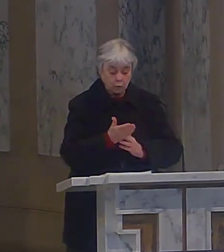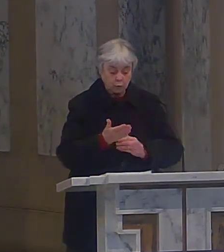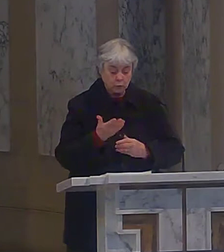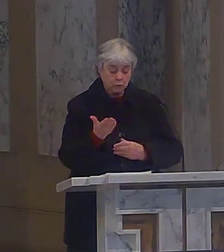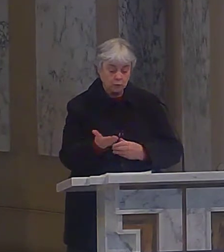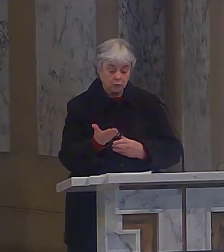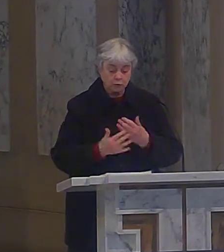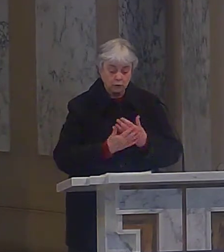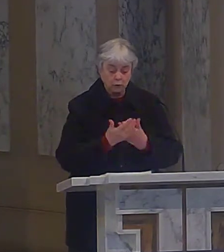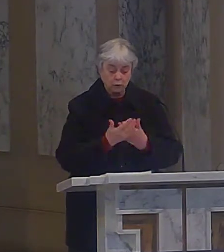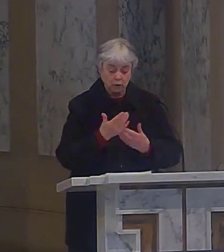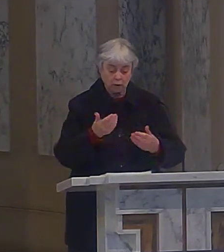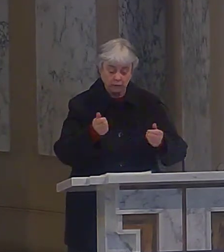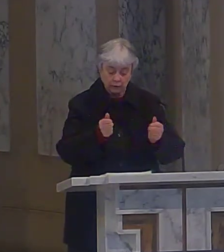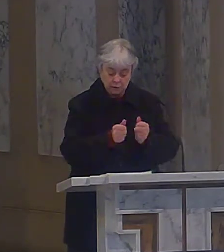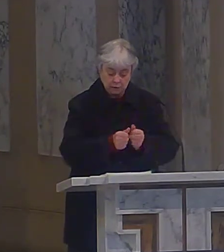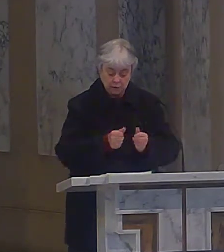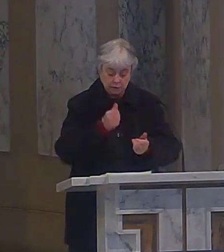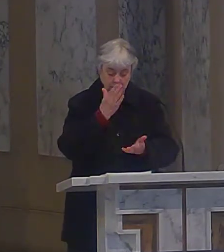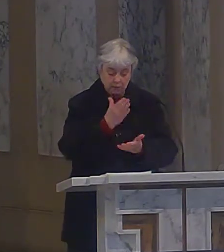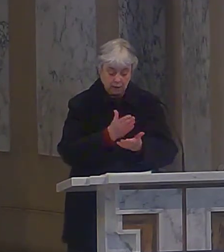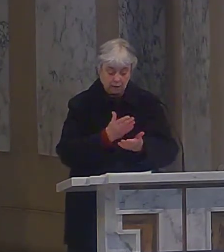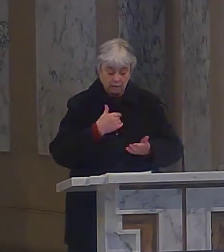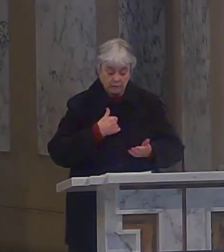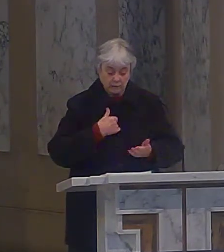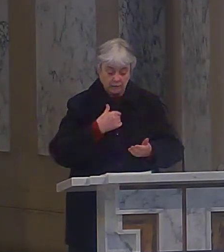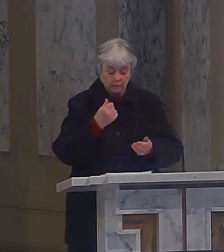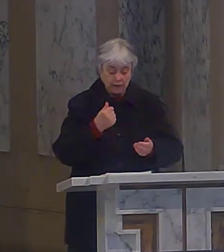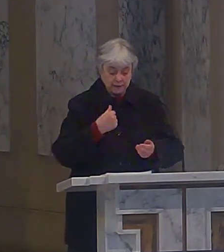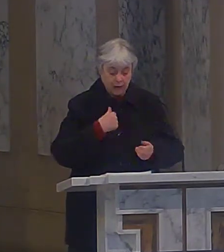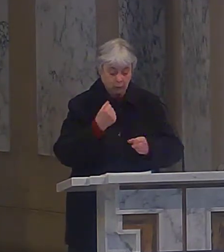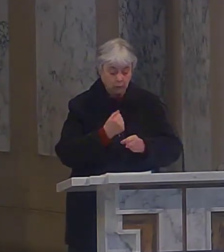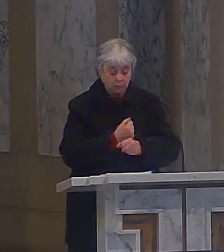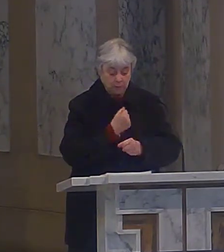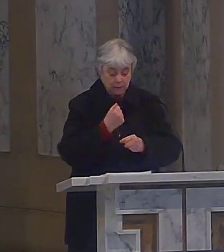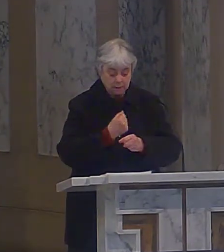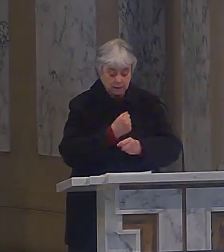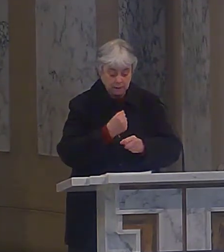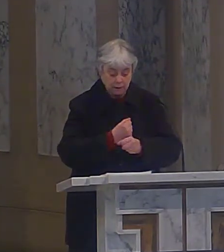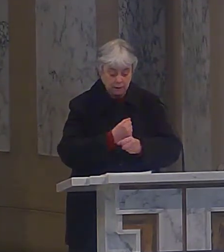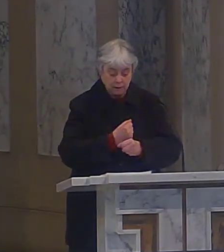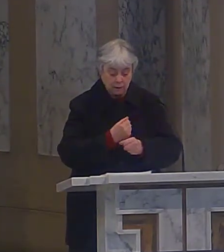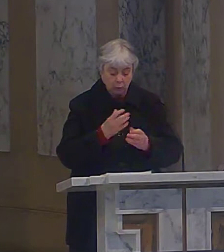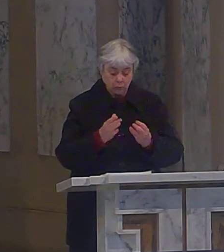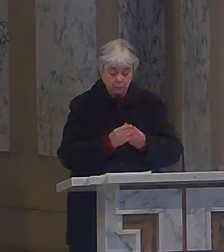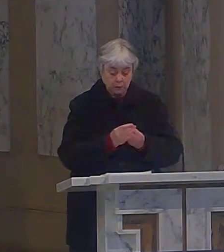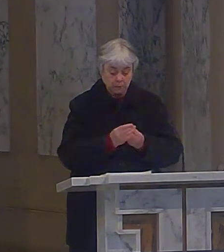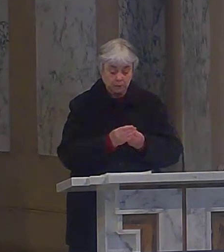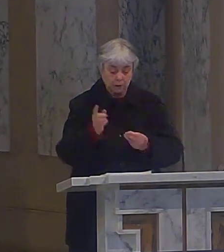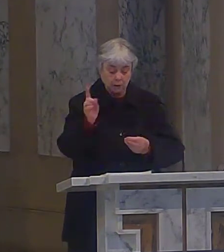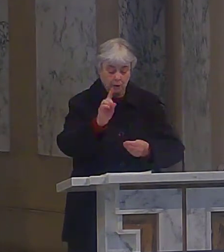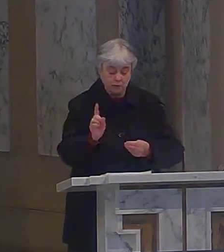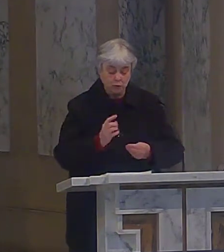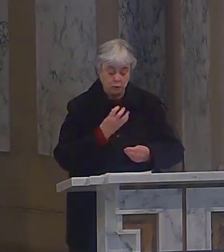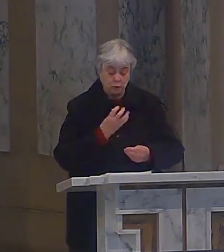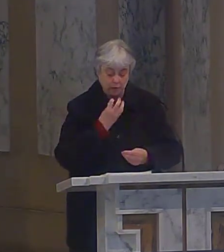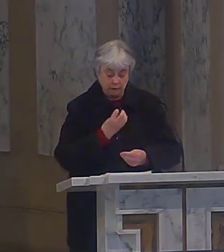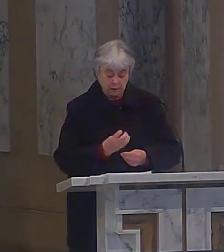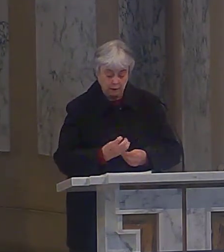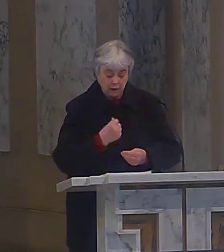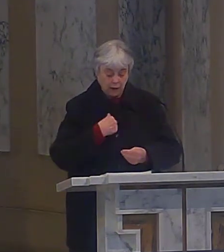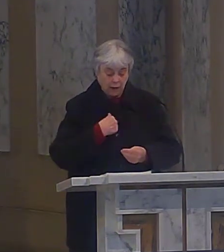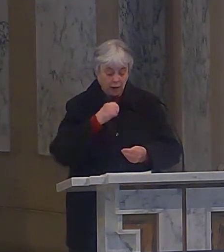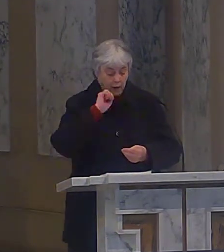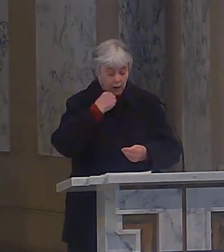through the new covenant that i will make with the people of